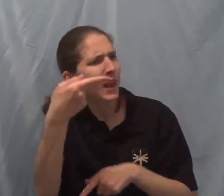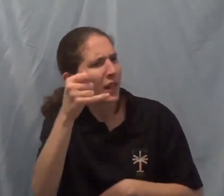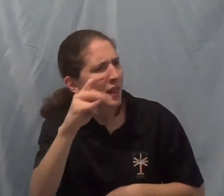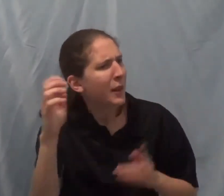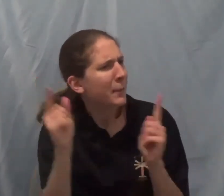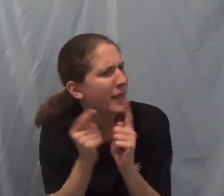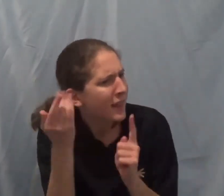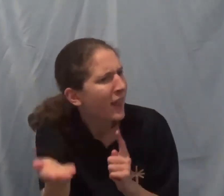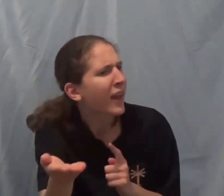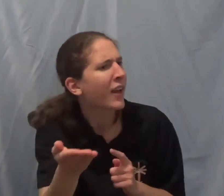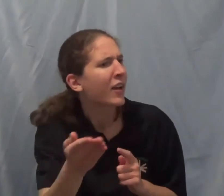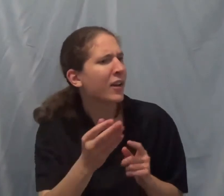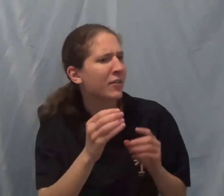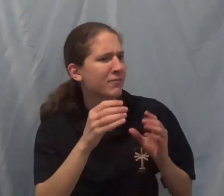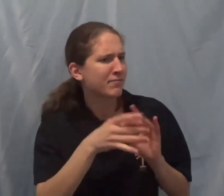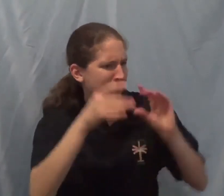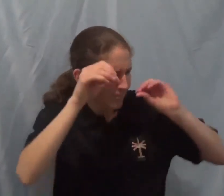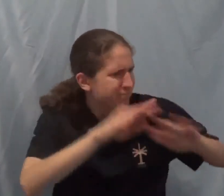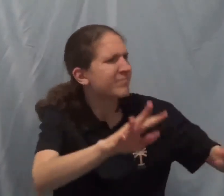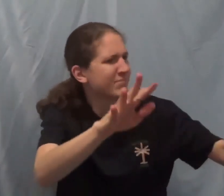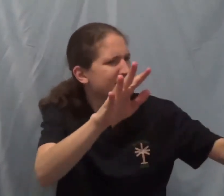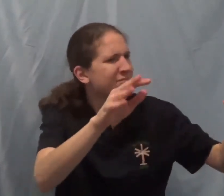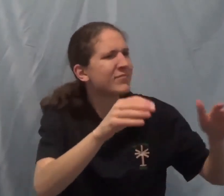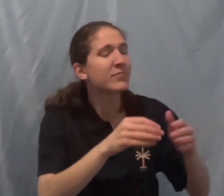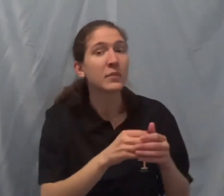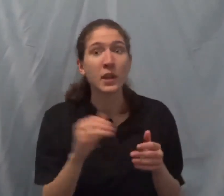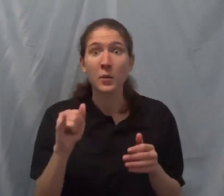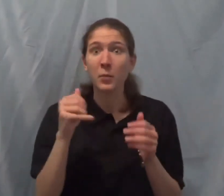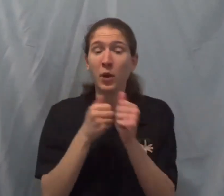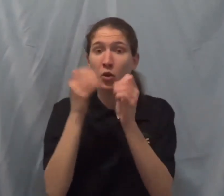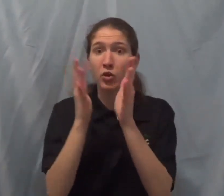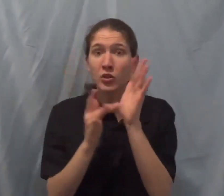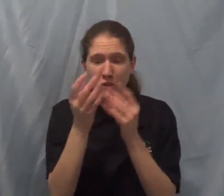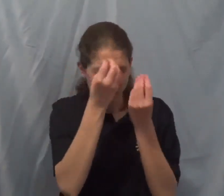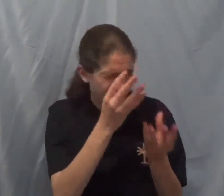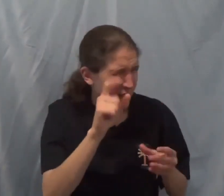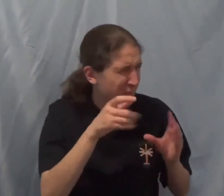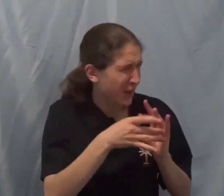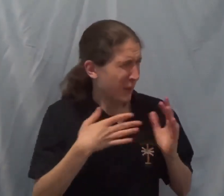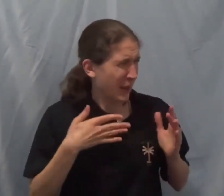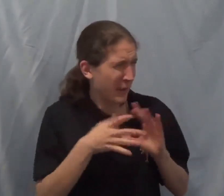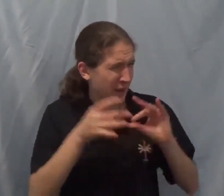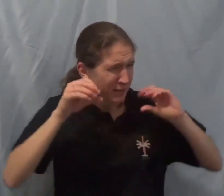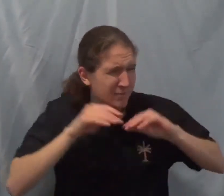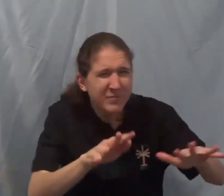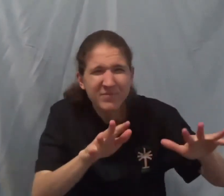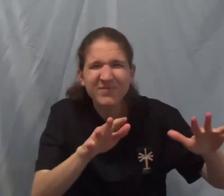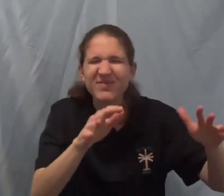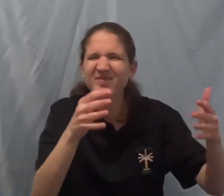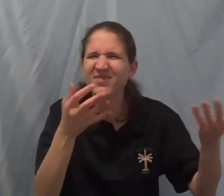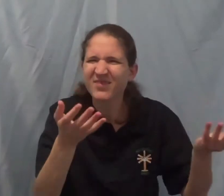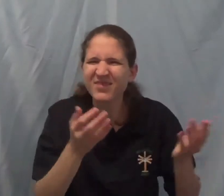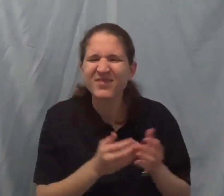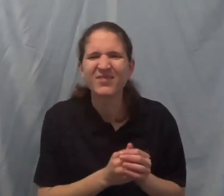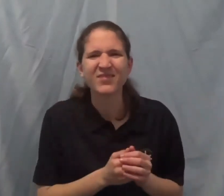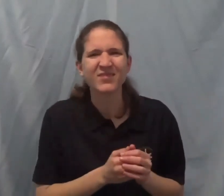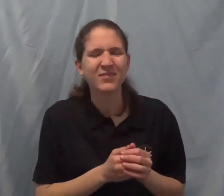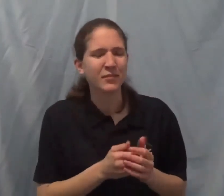in the resurrection. He appears and disappears, and they can't decipher who he is. And then they eventually do, because he's trying to get us used